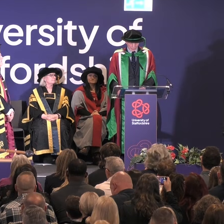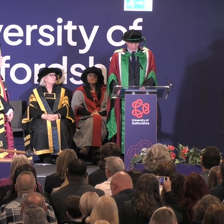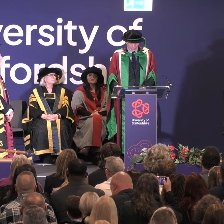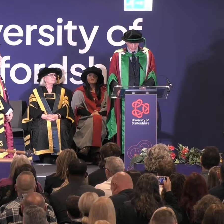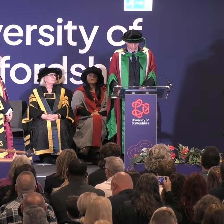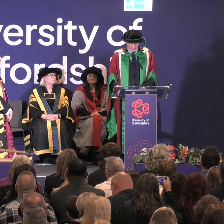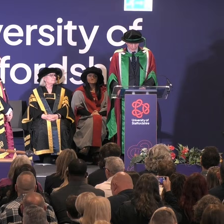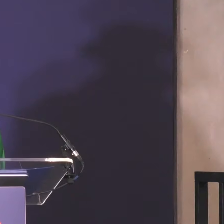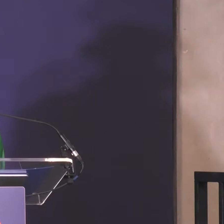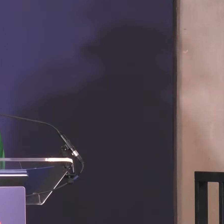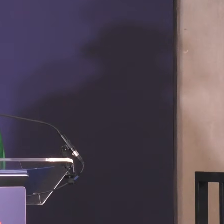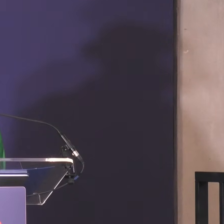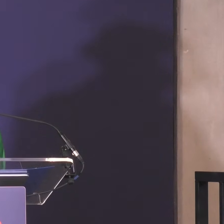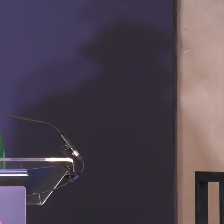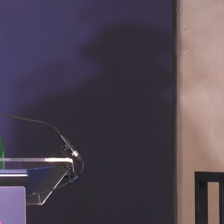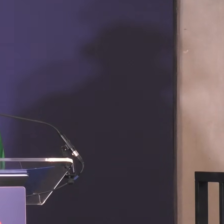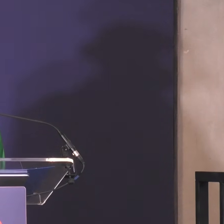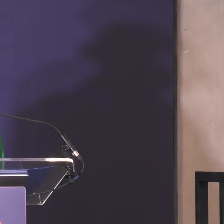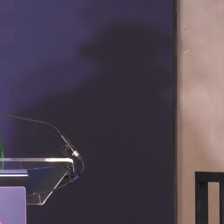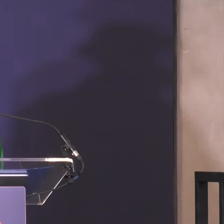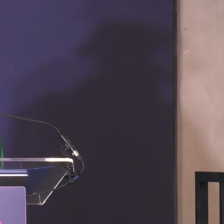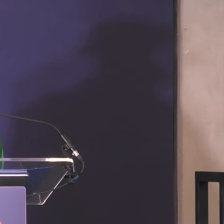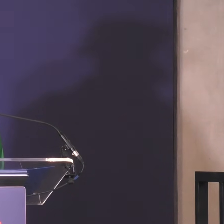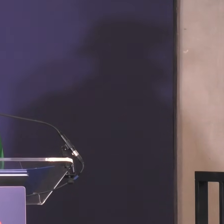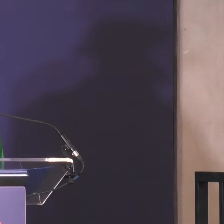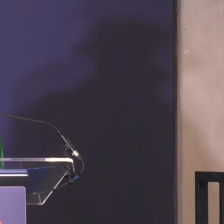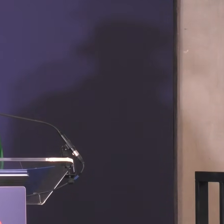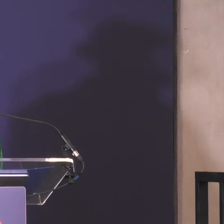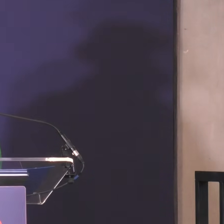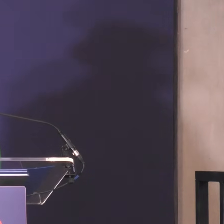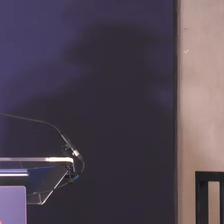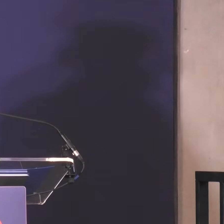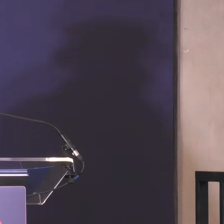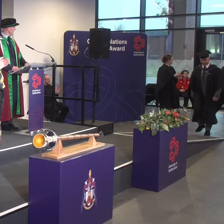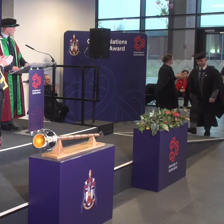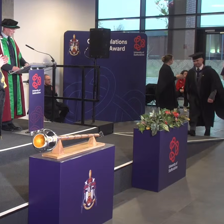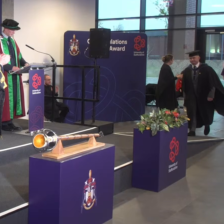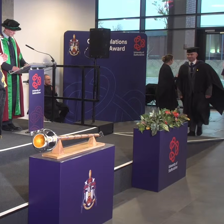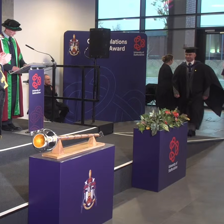Postgraduate Diploma in International Relations Intelligence, Gareth Longstaff.